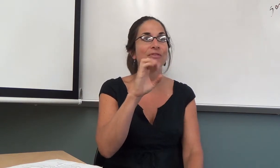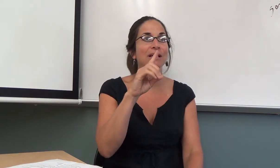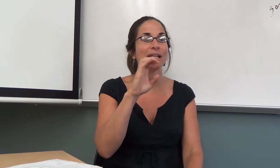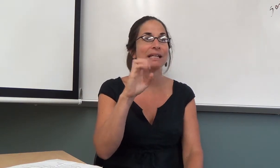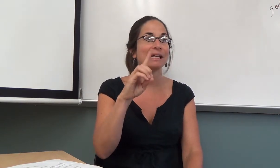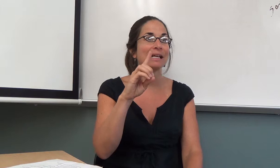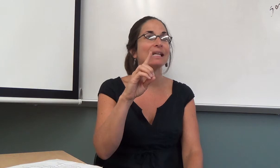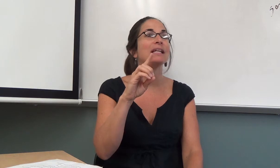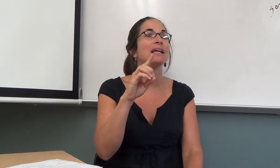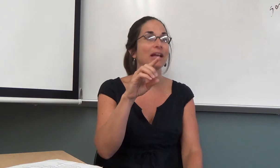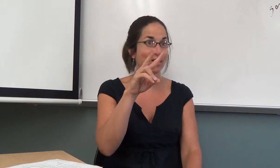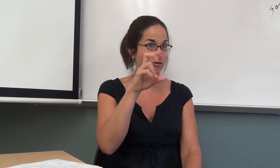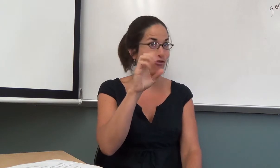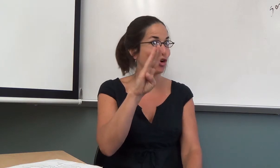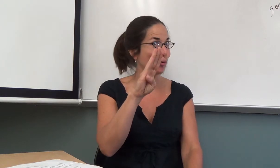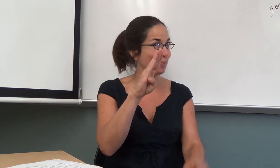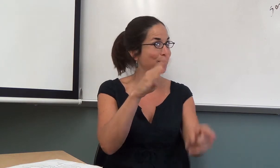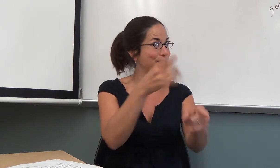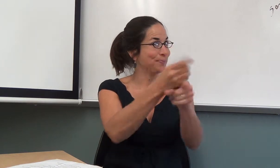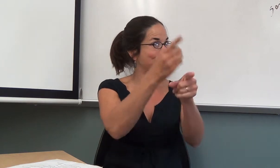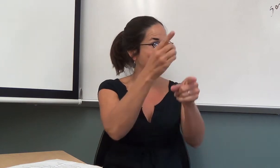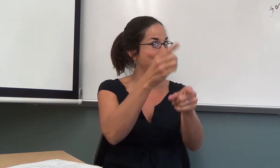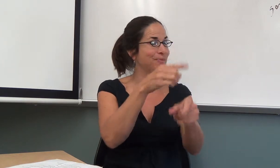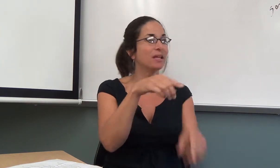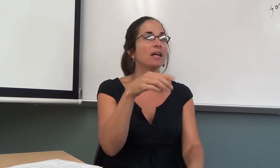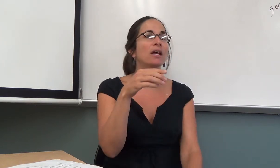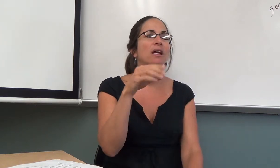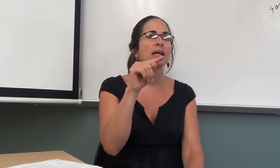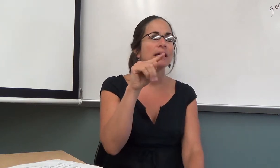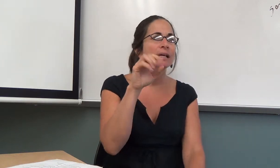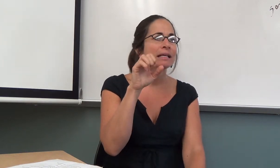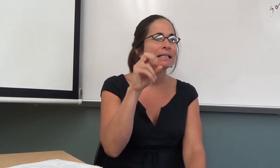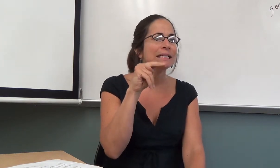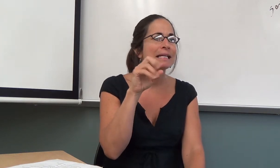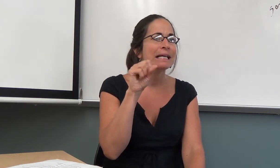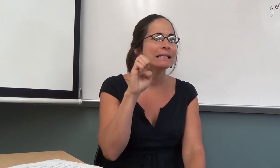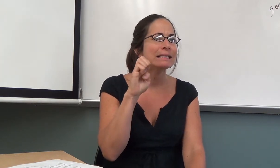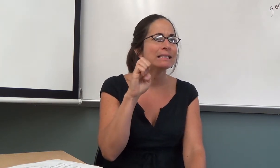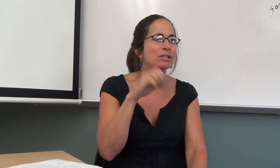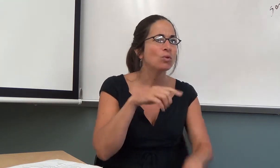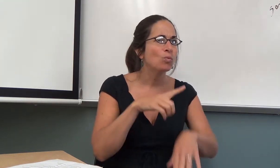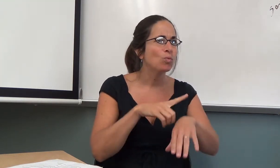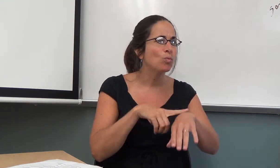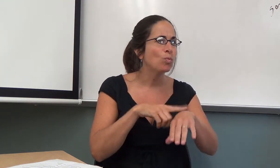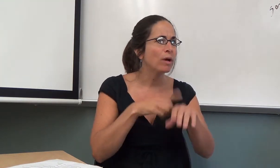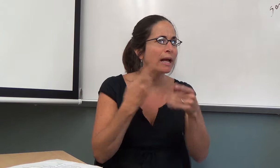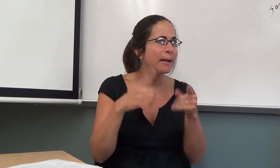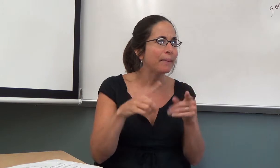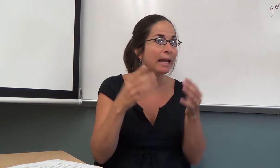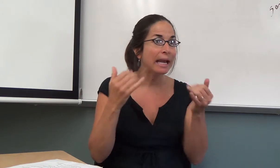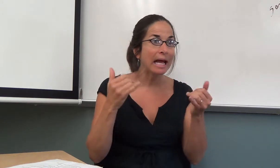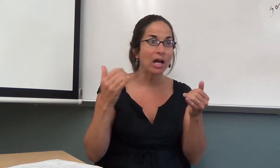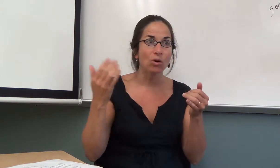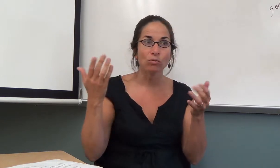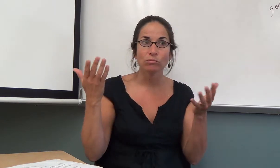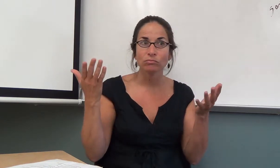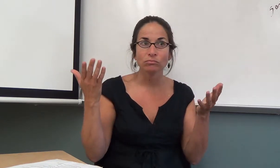is. It is the verb, defended. And what tense is the verb in? What time did it happen? Did it happen now or